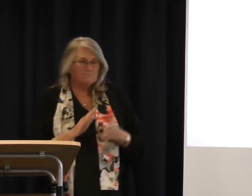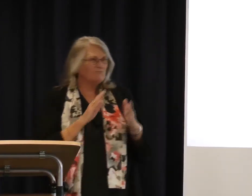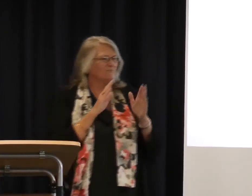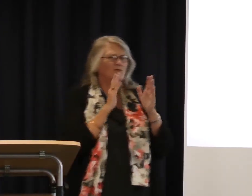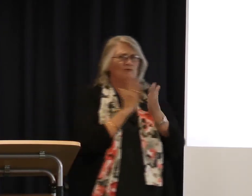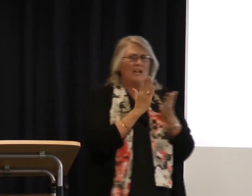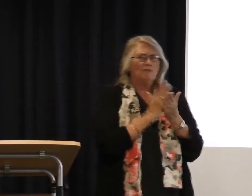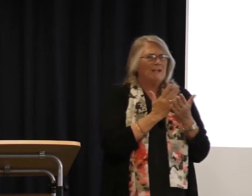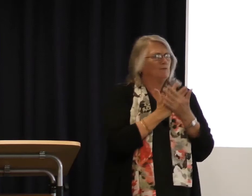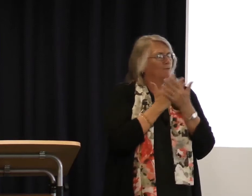very giving.